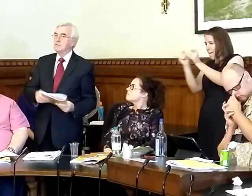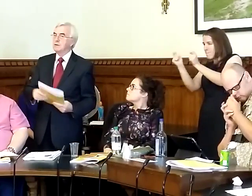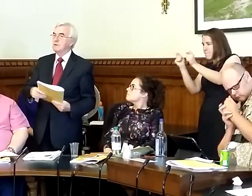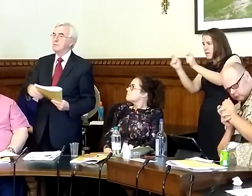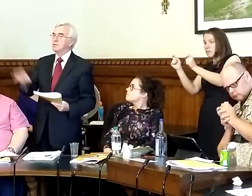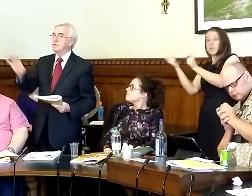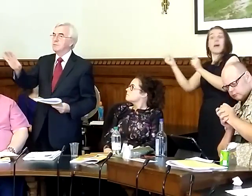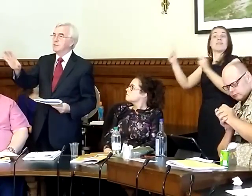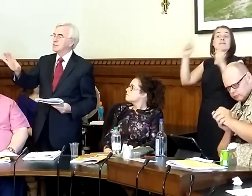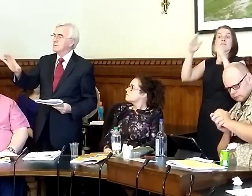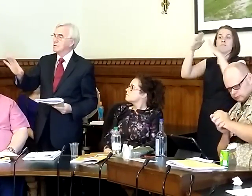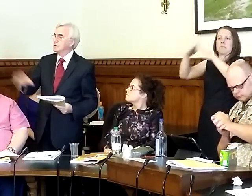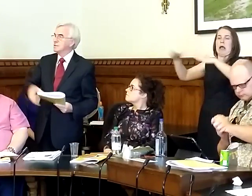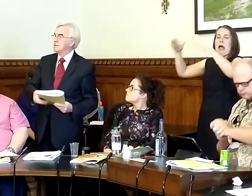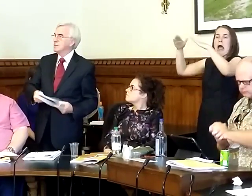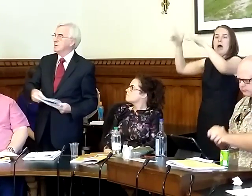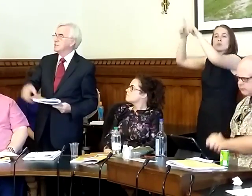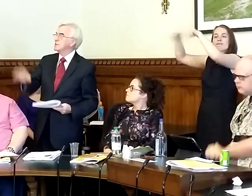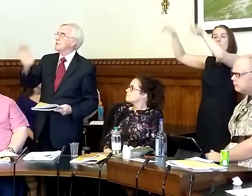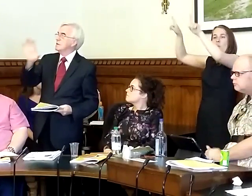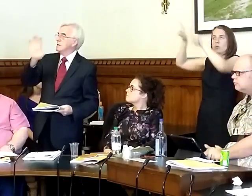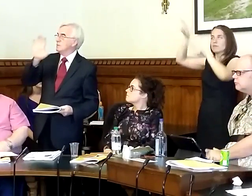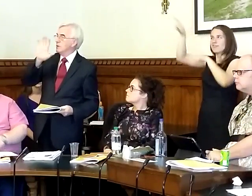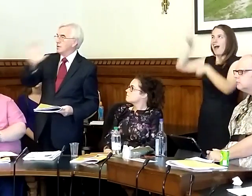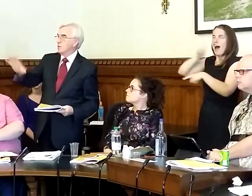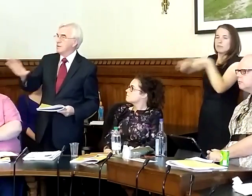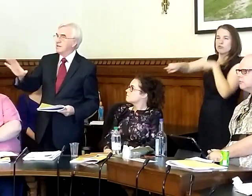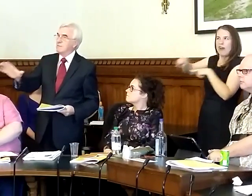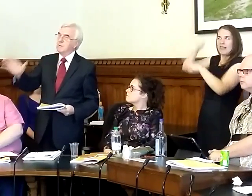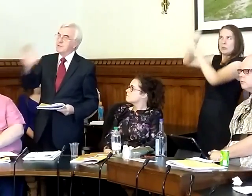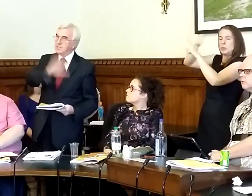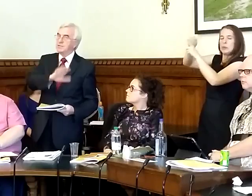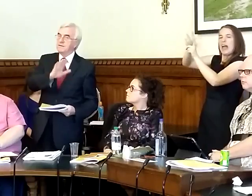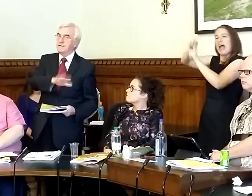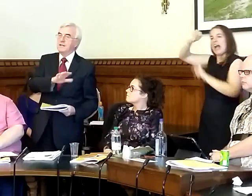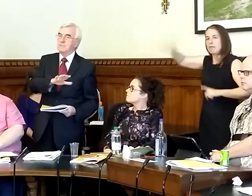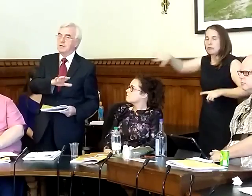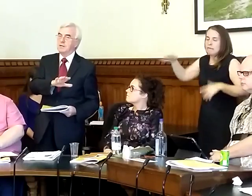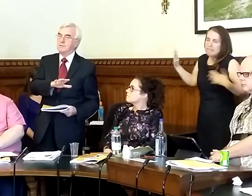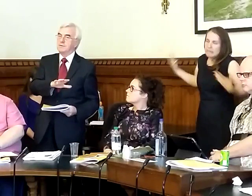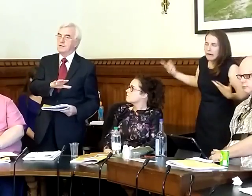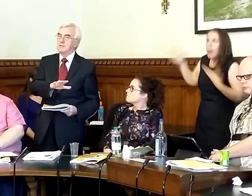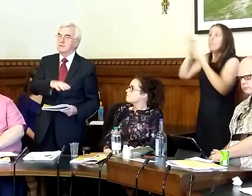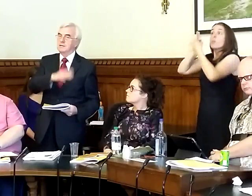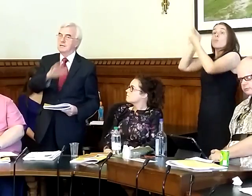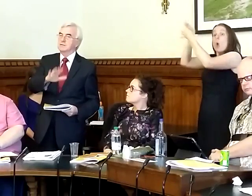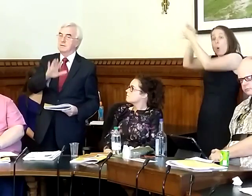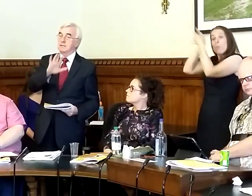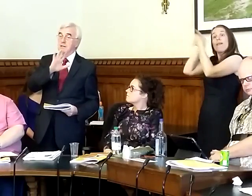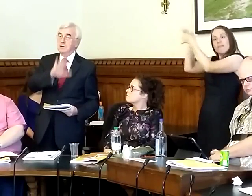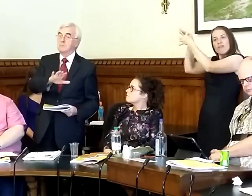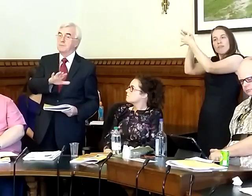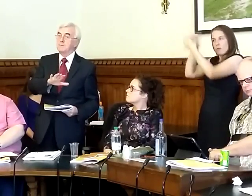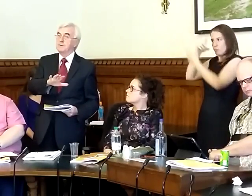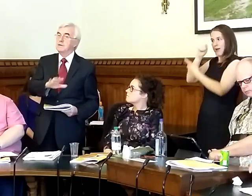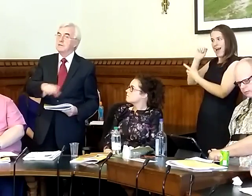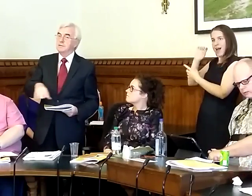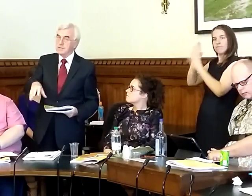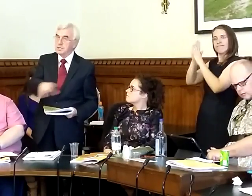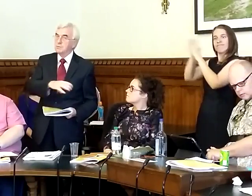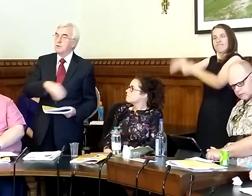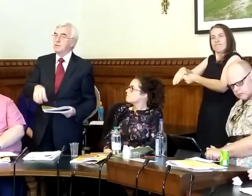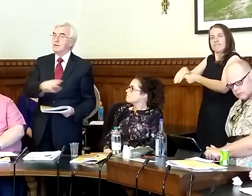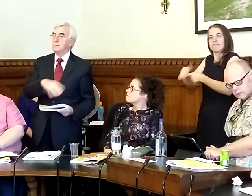of Lords as well, although I've been trying to abolish them for the last 30 years, working with them, we've been able to defeat them on a number of things, like tax credits and like